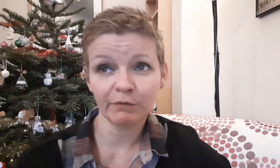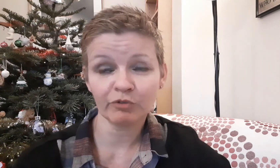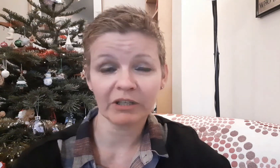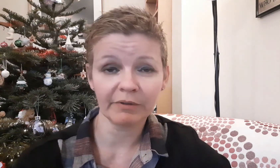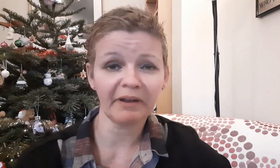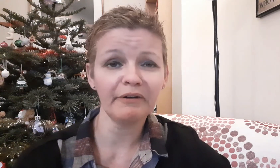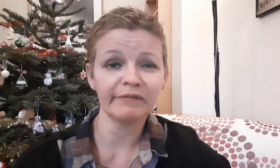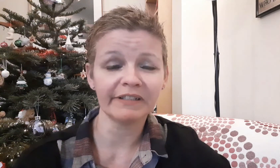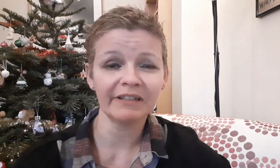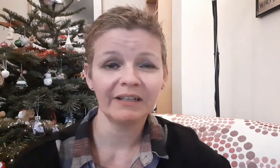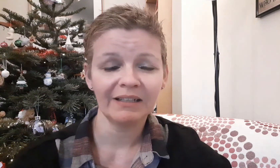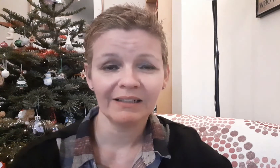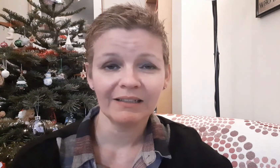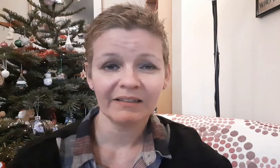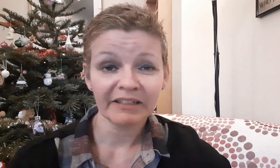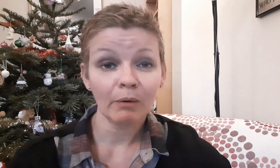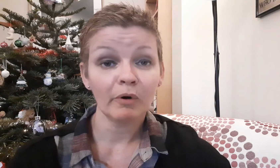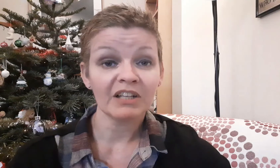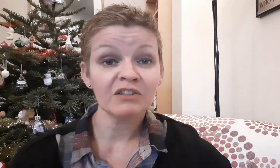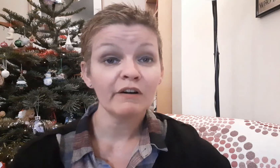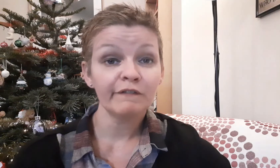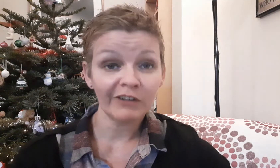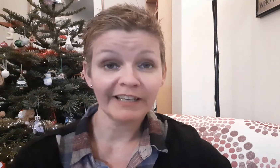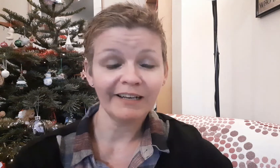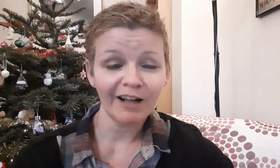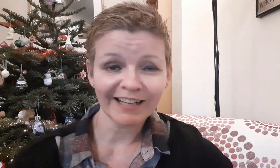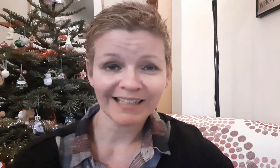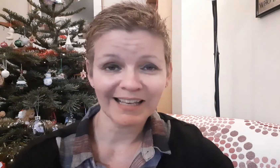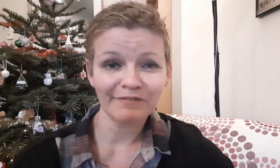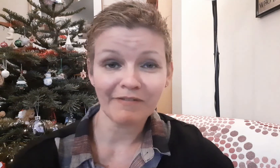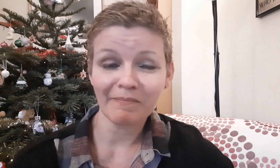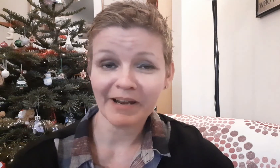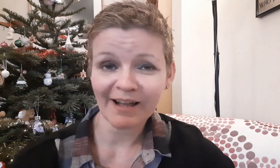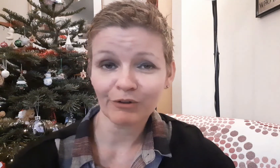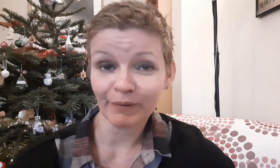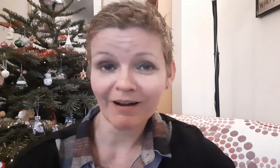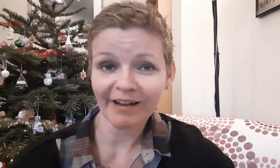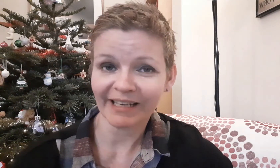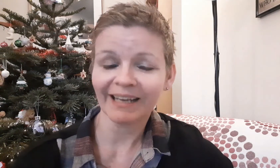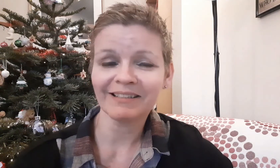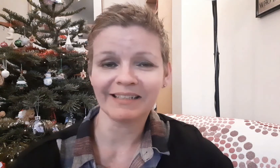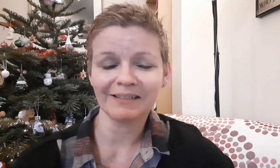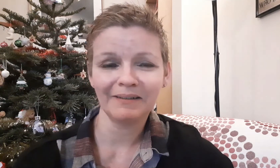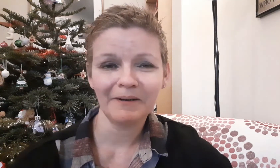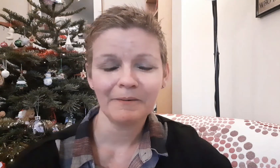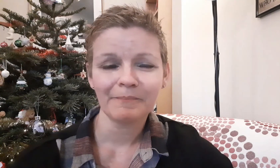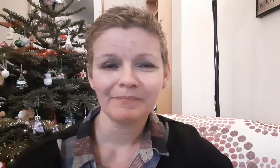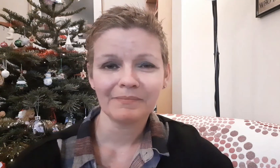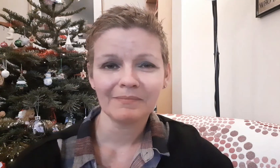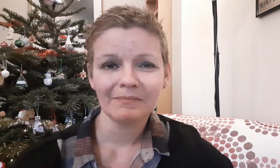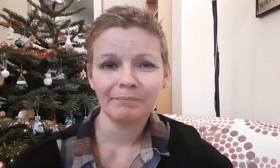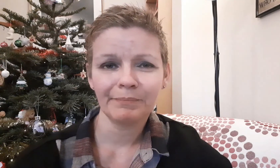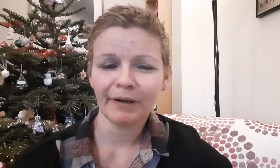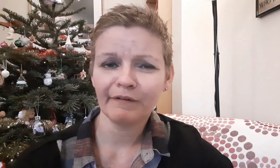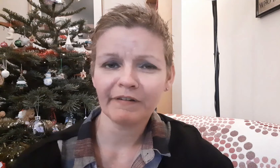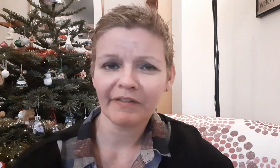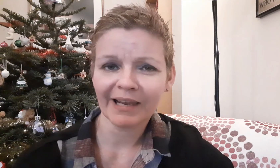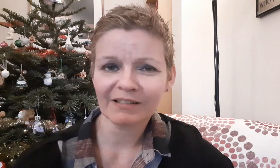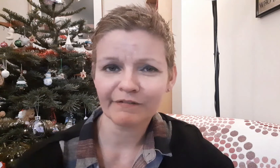unfortunately, with COVID, that no one is fully isolated from everybody else. We are connected. But hopefully the lesson from